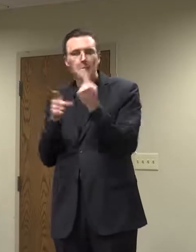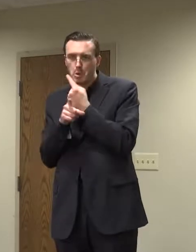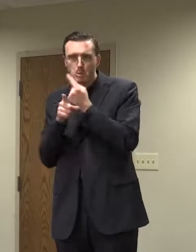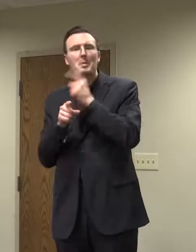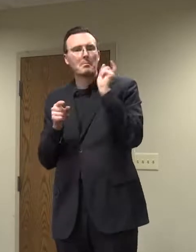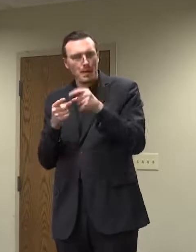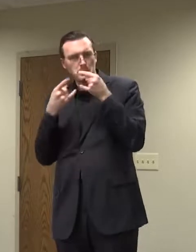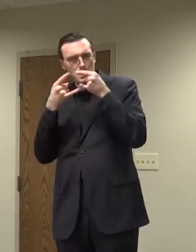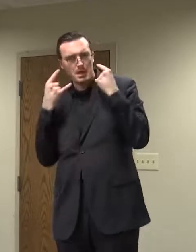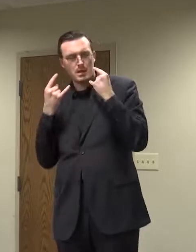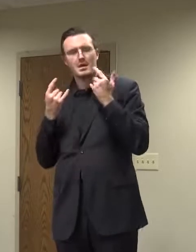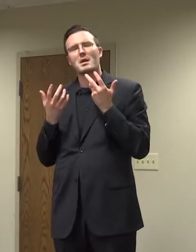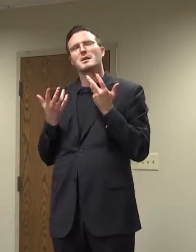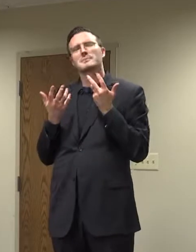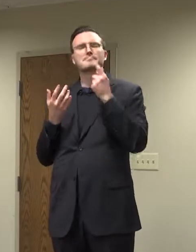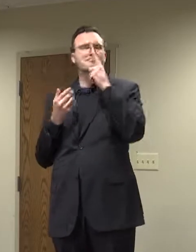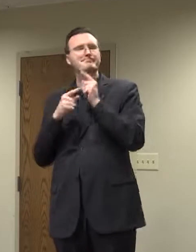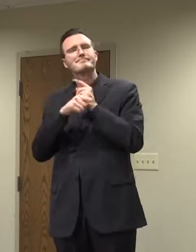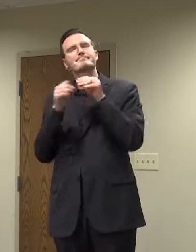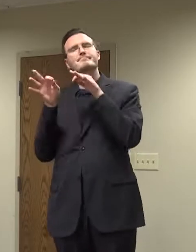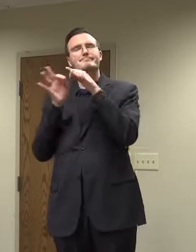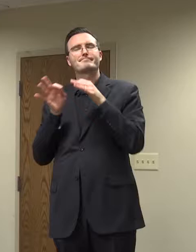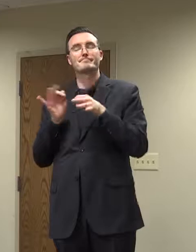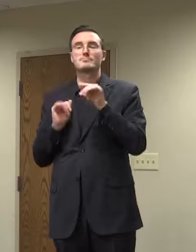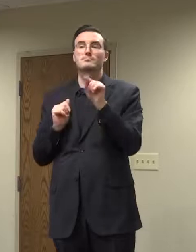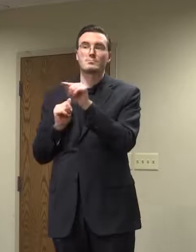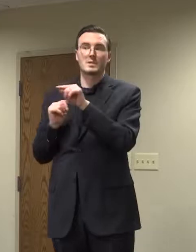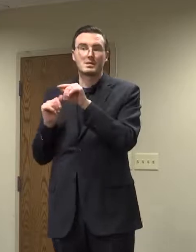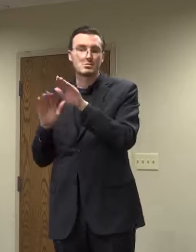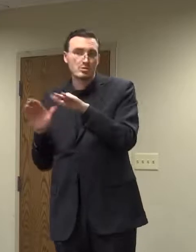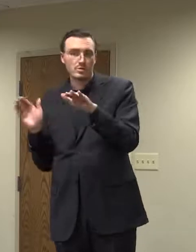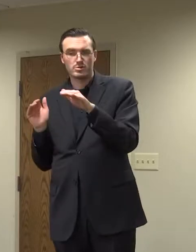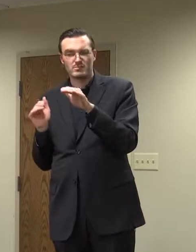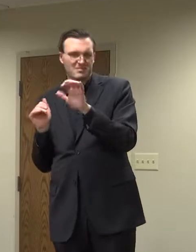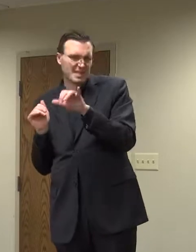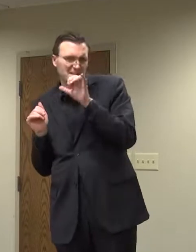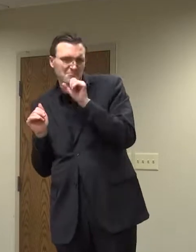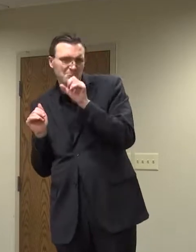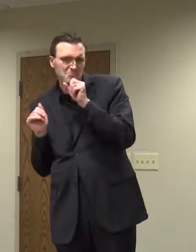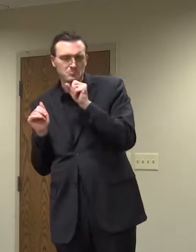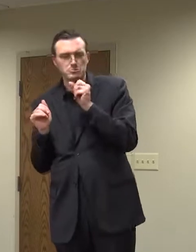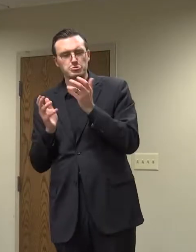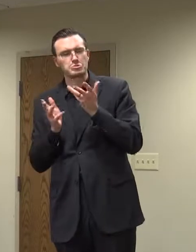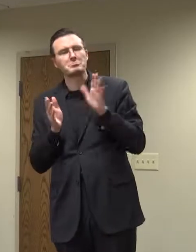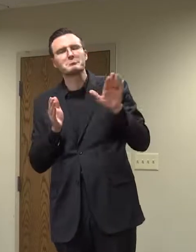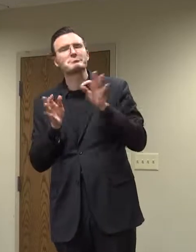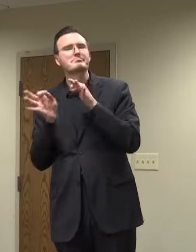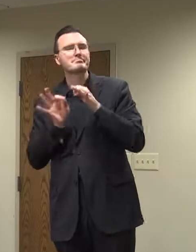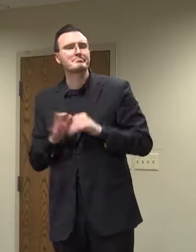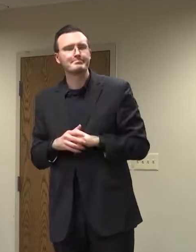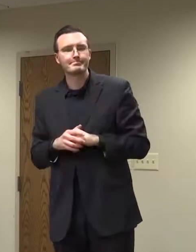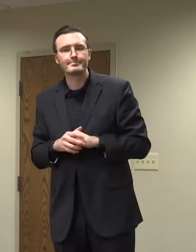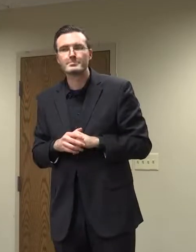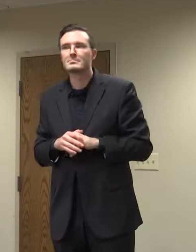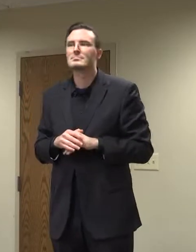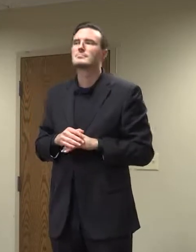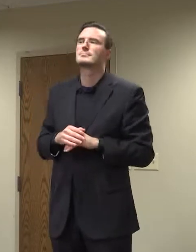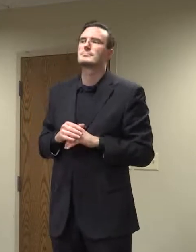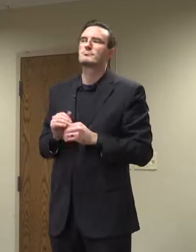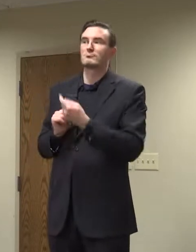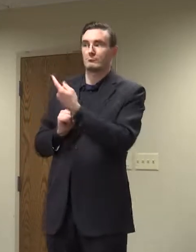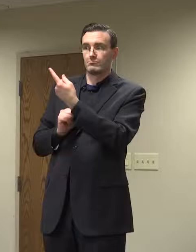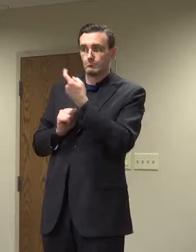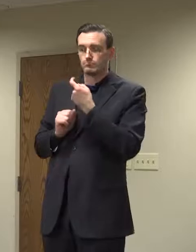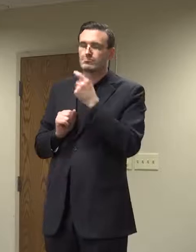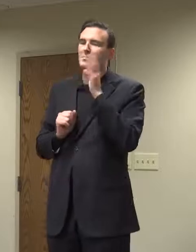practice for masks for, I guess, children of that Sure. age. There's a question regarding face coverings or masks for children or adults